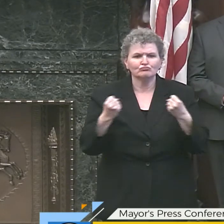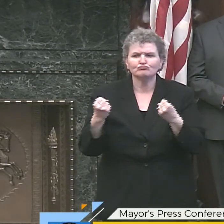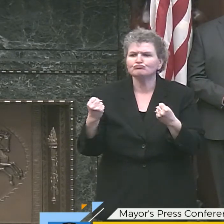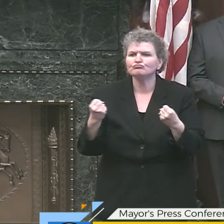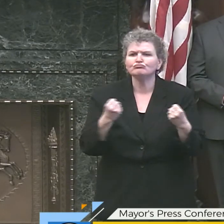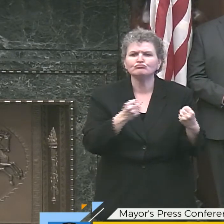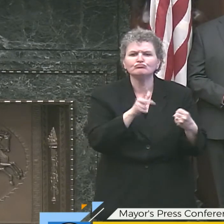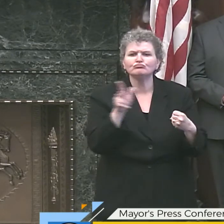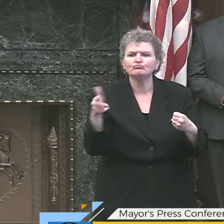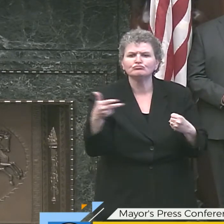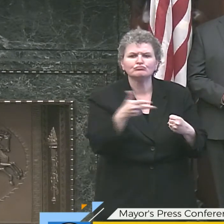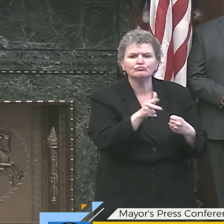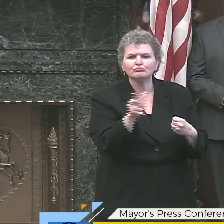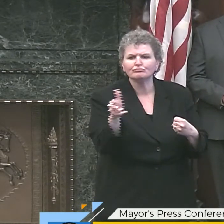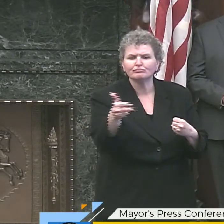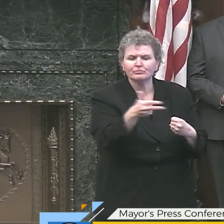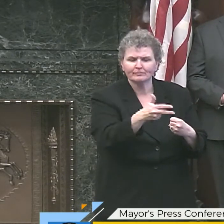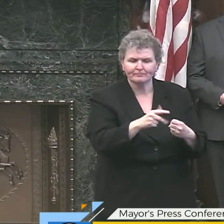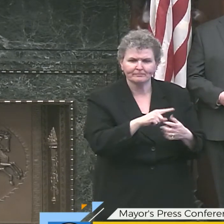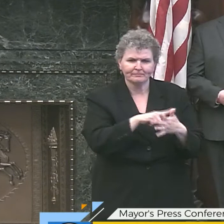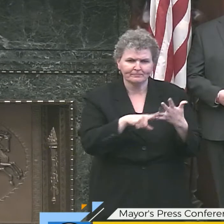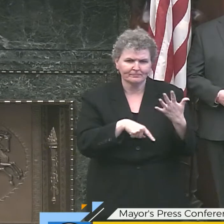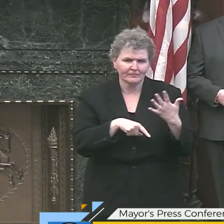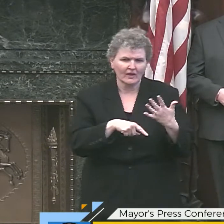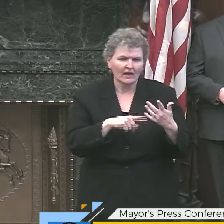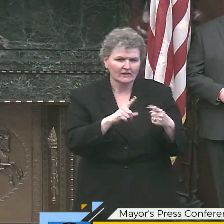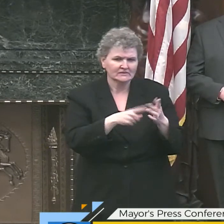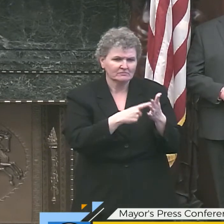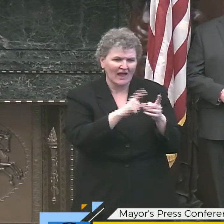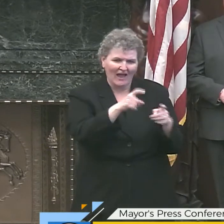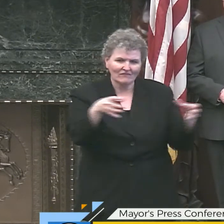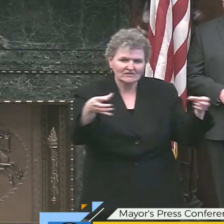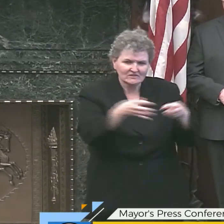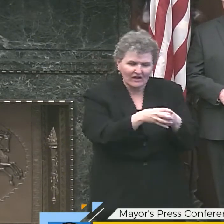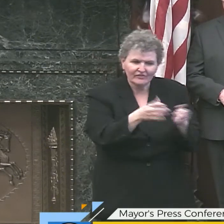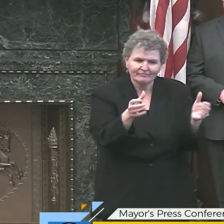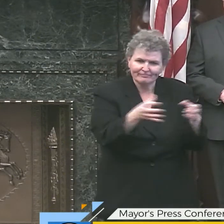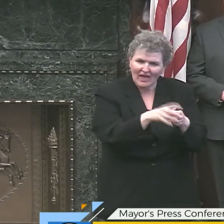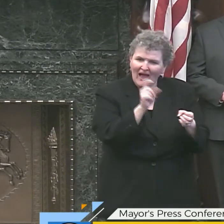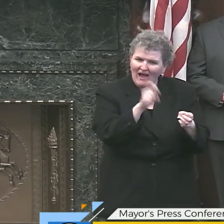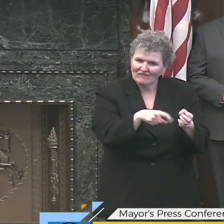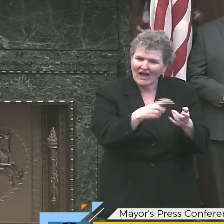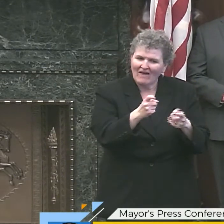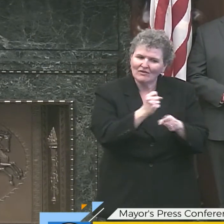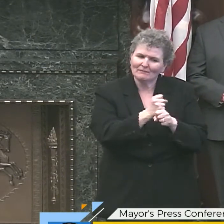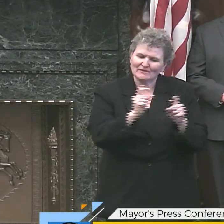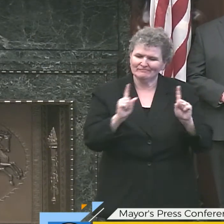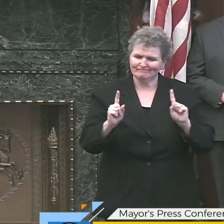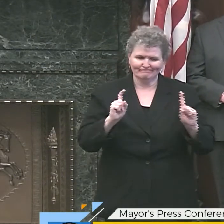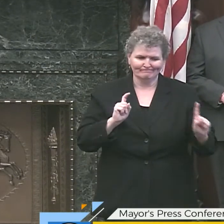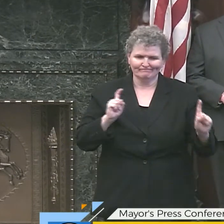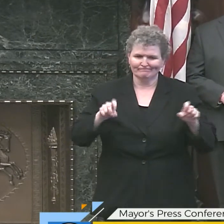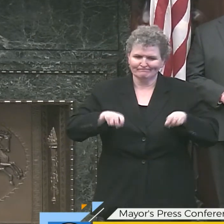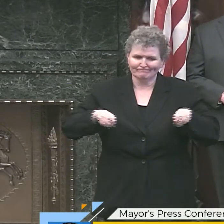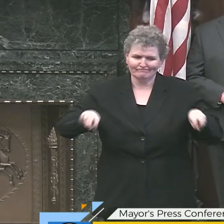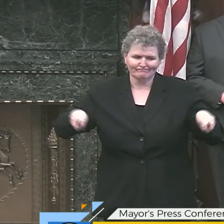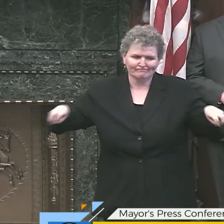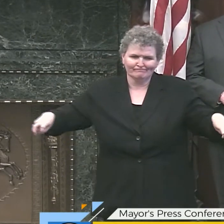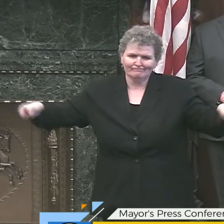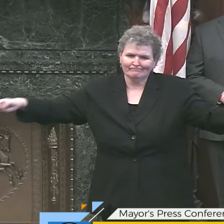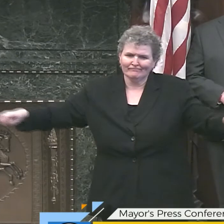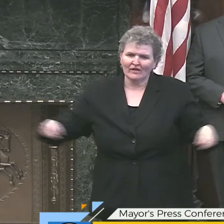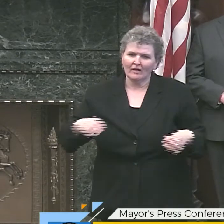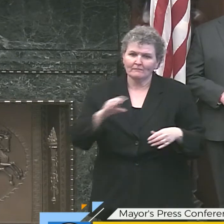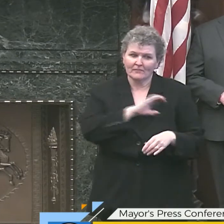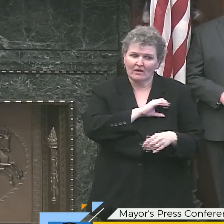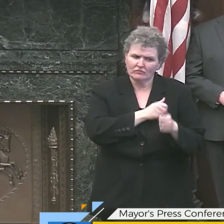when they have to be grouped together, but I think we're taking every step possible to make sure that officers are also observing the